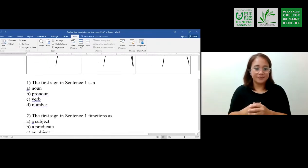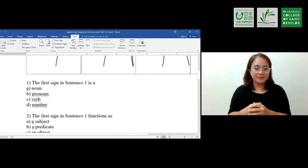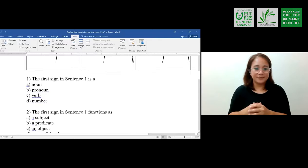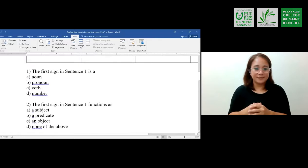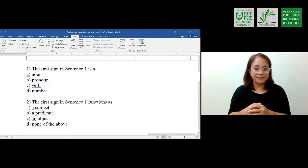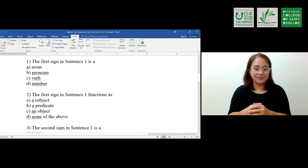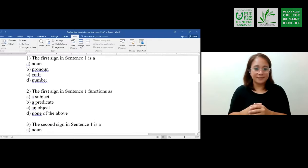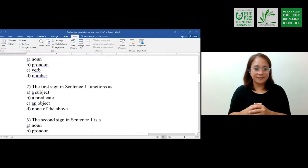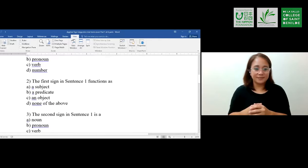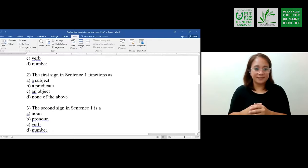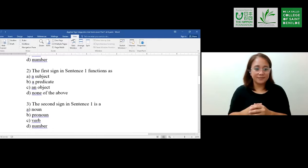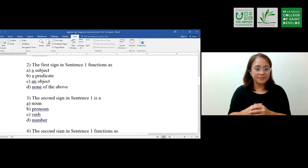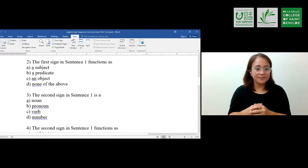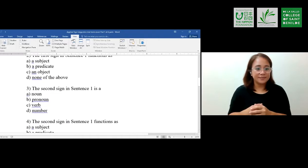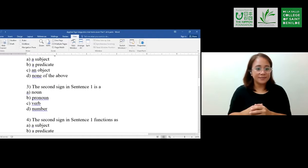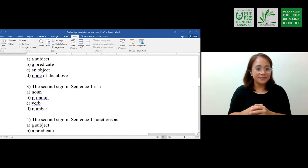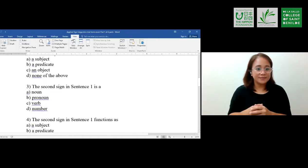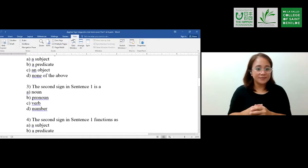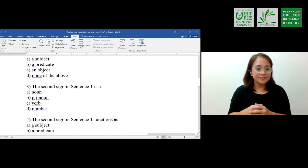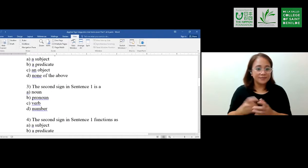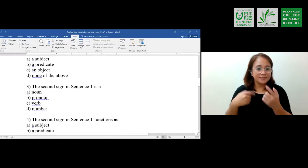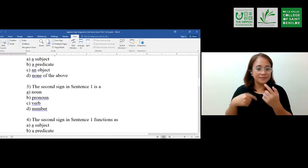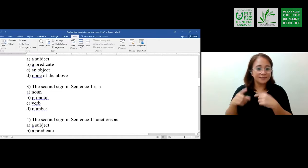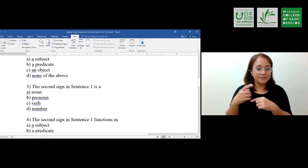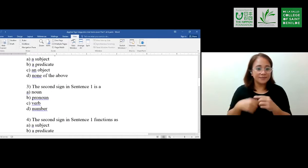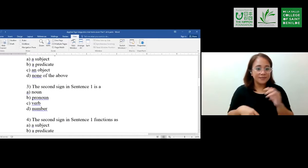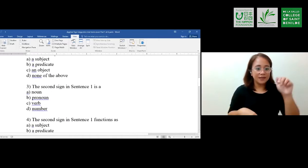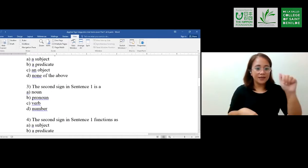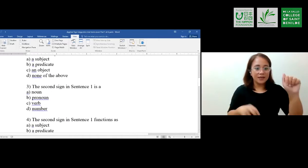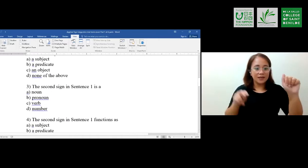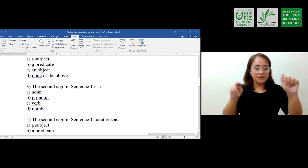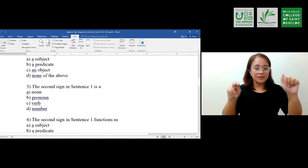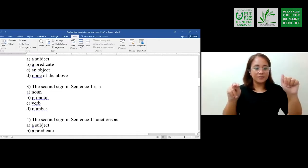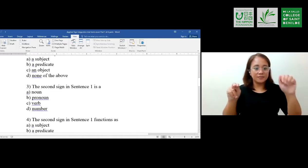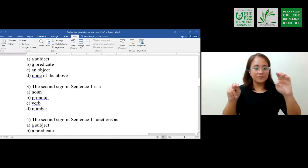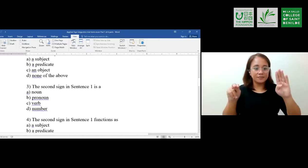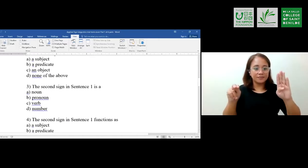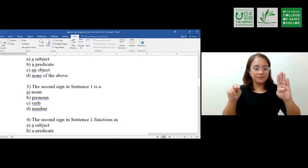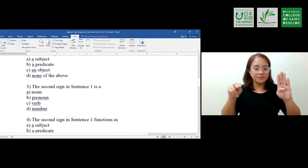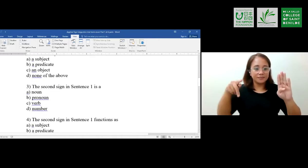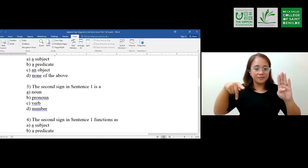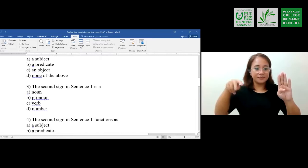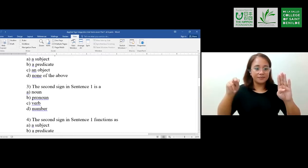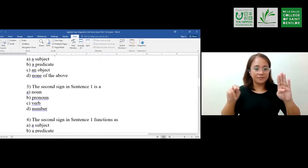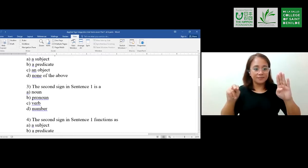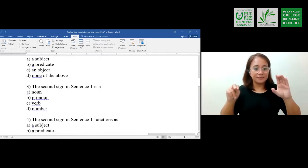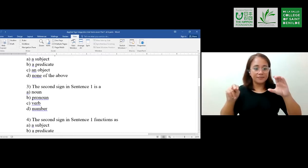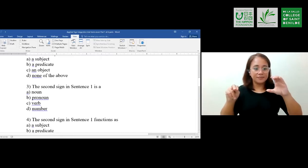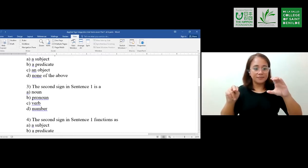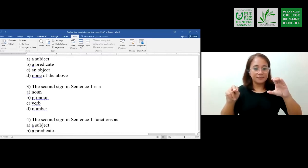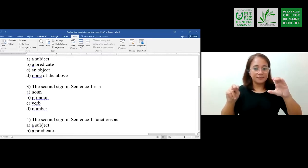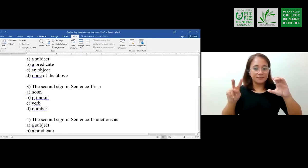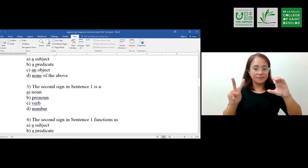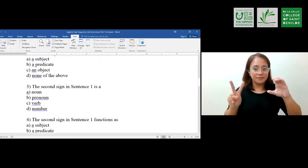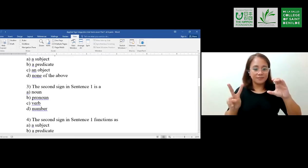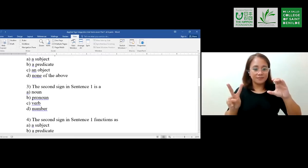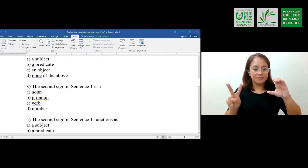second sign in sentence 1 is a noun, B, a pronoun, C, a verb, D, a